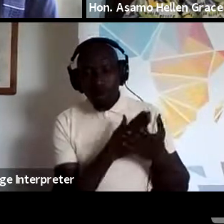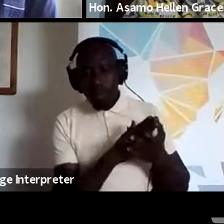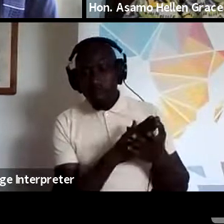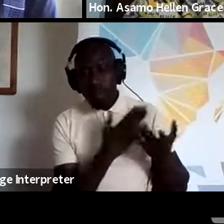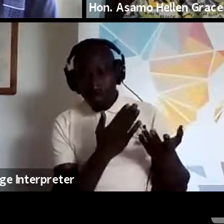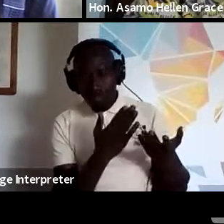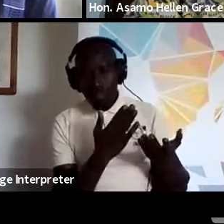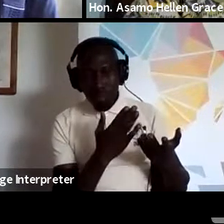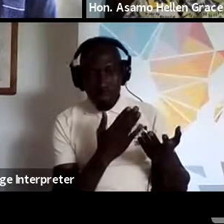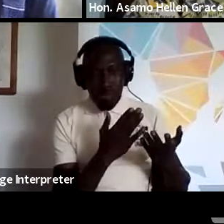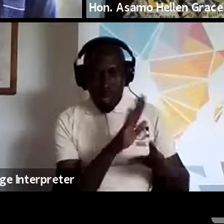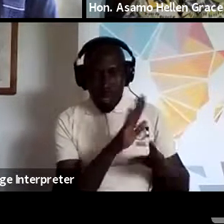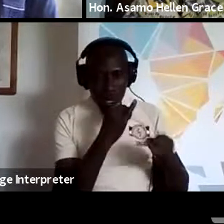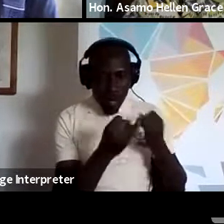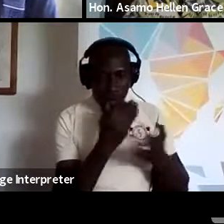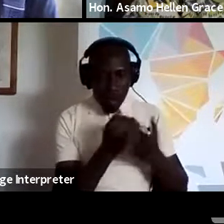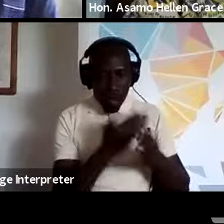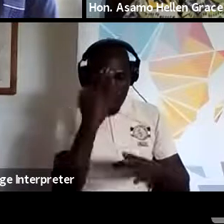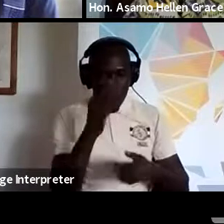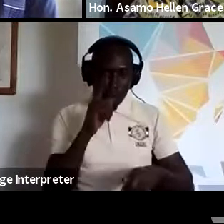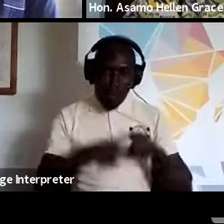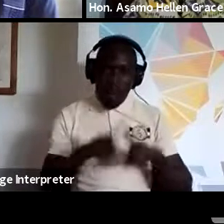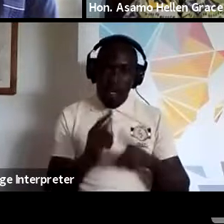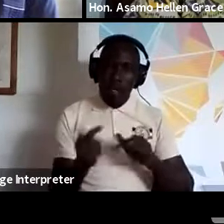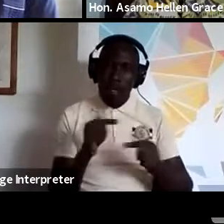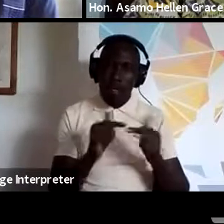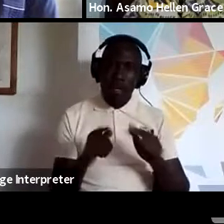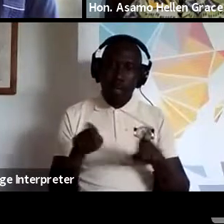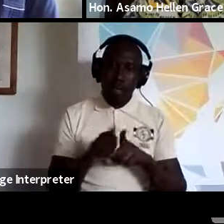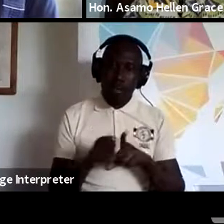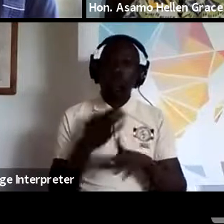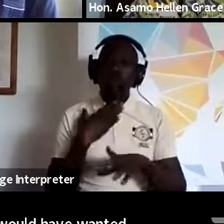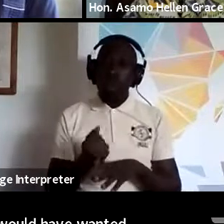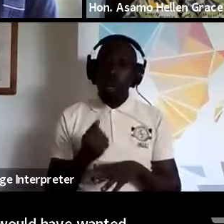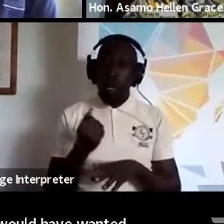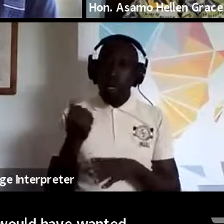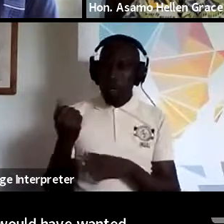participate in the discussions as you would have wanted because